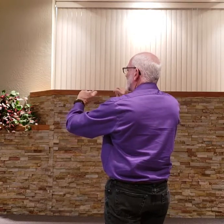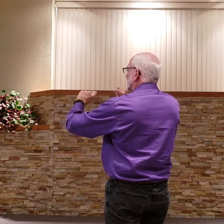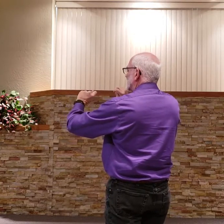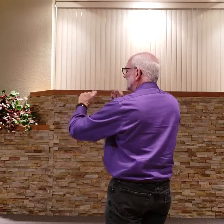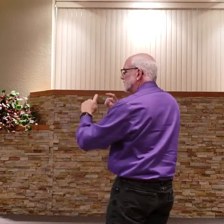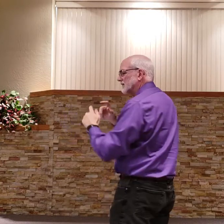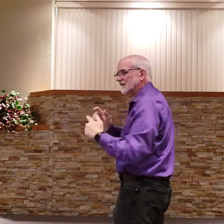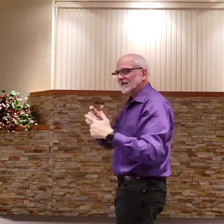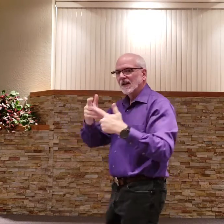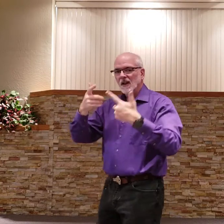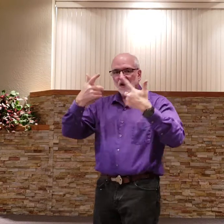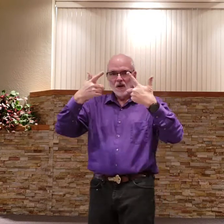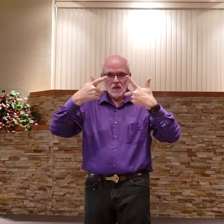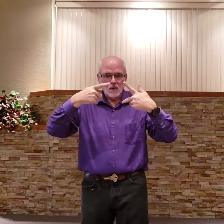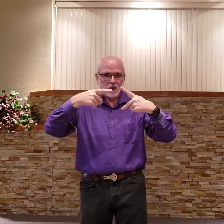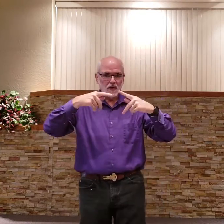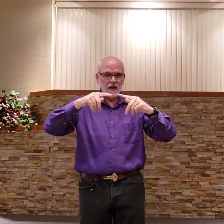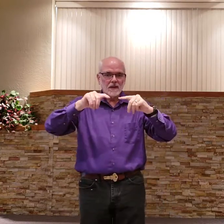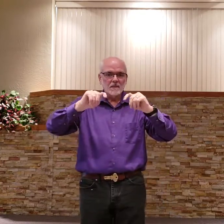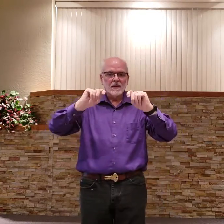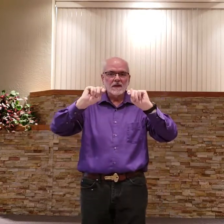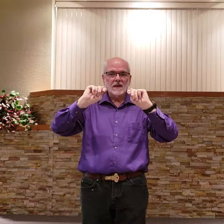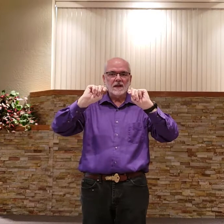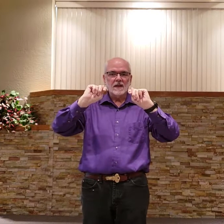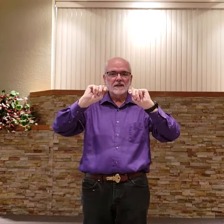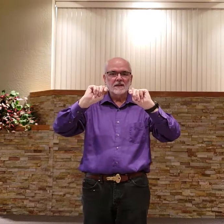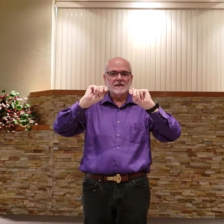T's. Rotate them into T's.